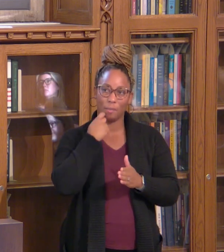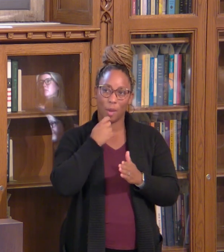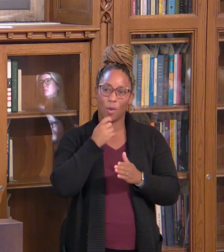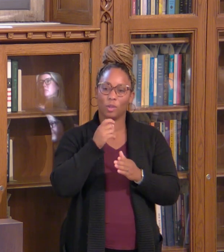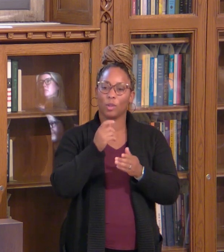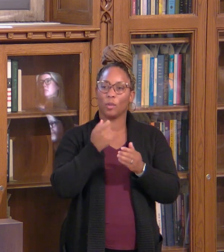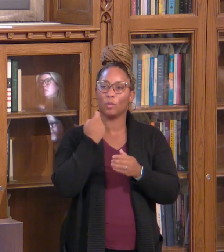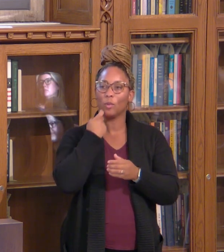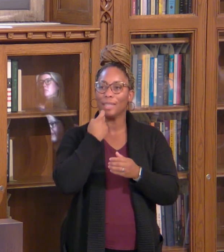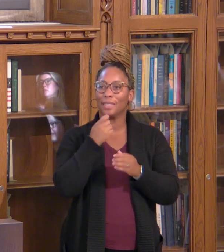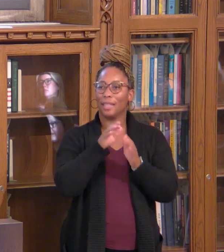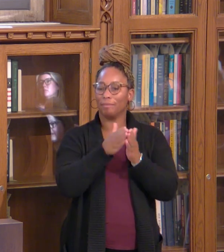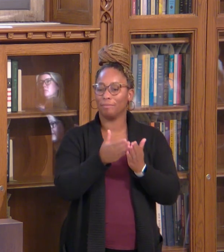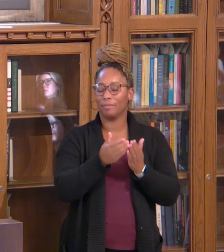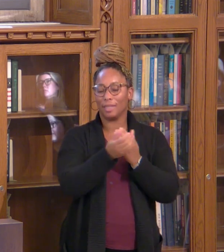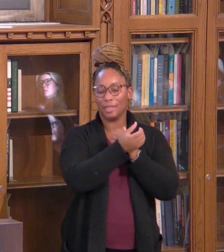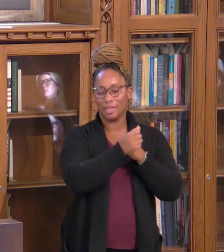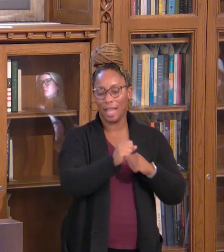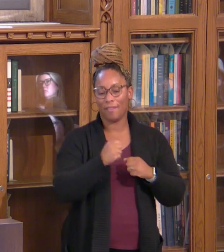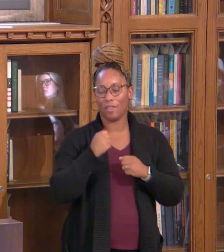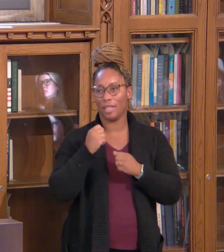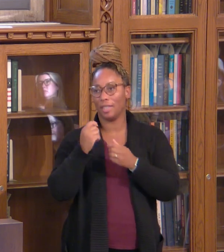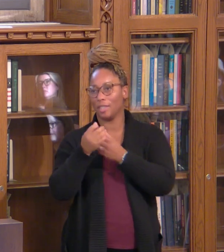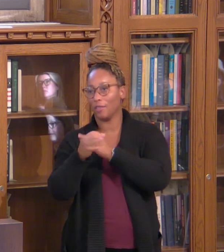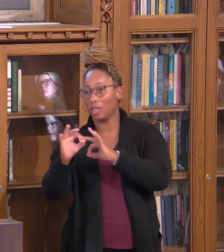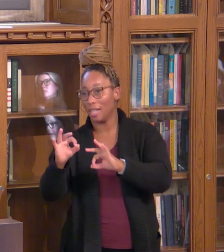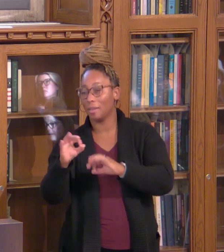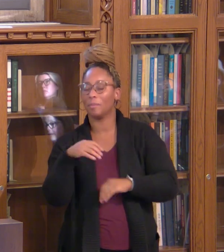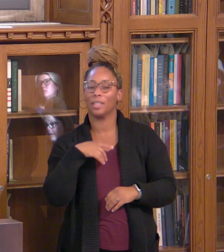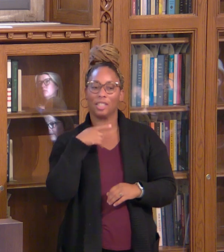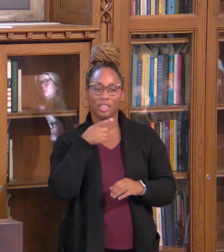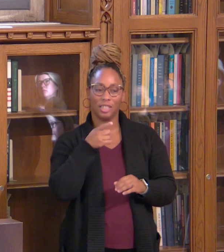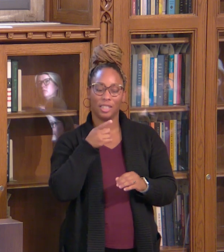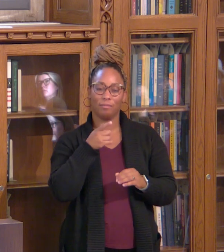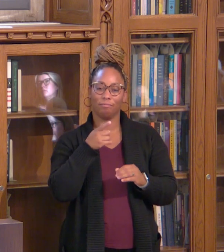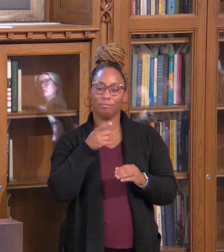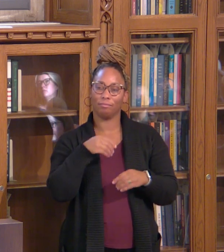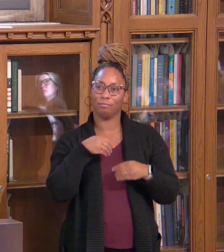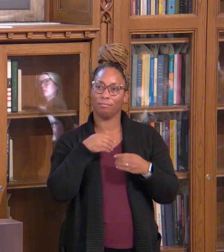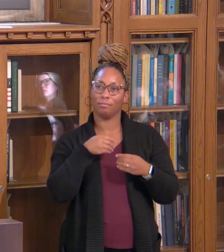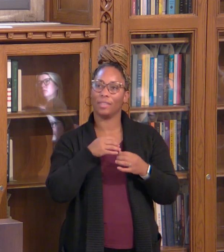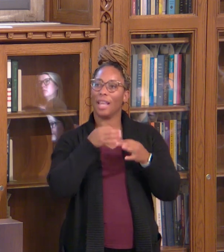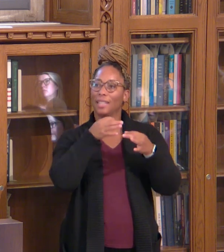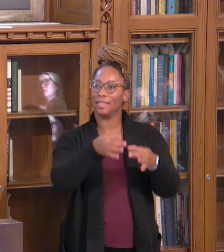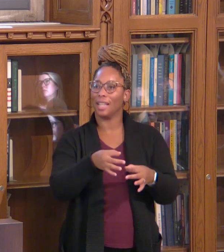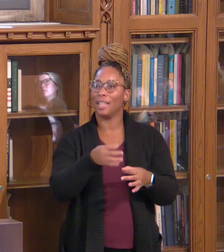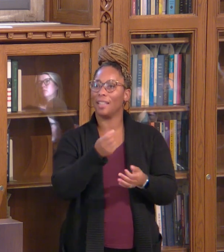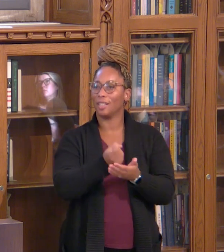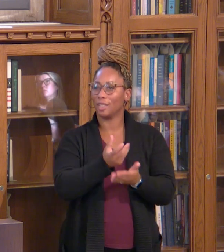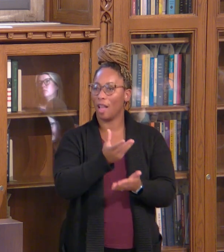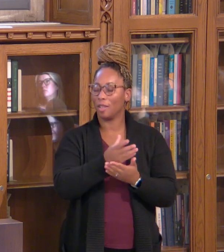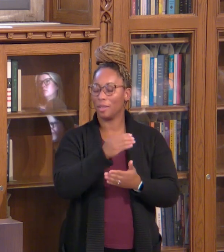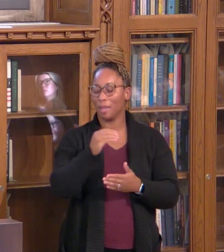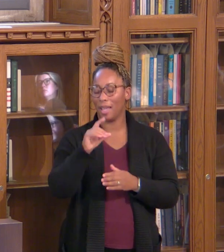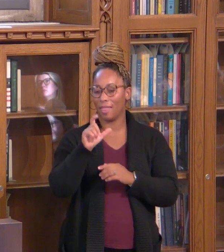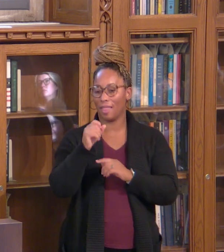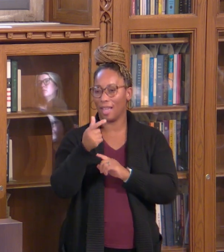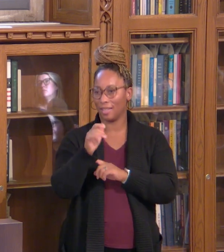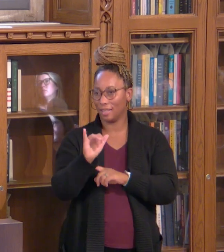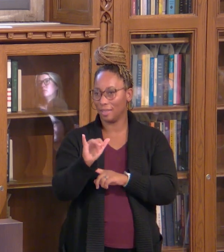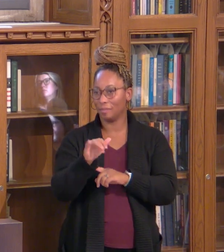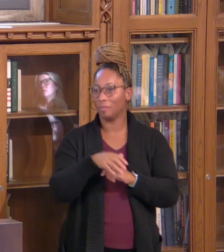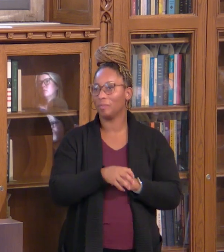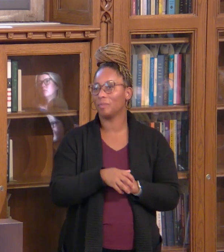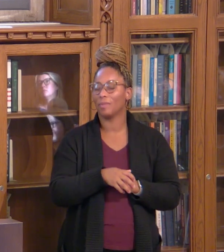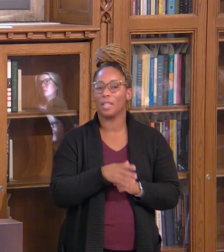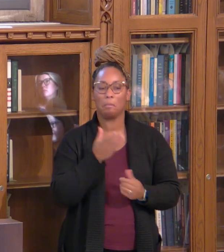of from FL Slavery to Freedom she's directly extended Professor Franklin scholarship and Legacy you